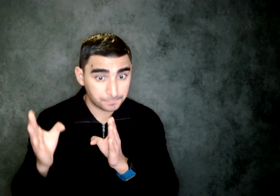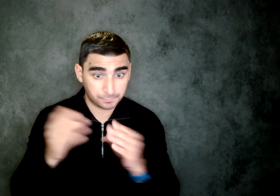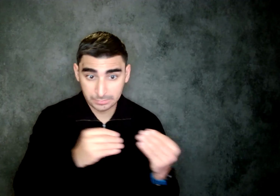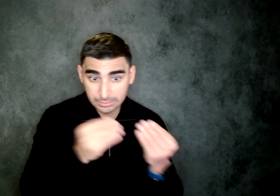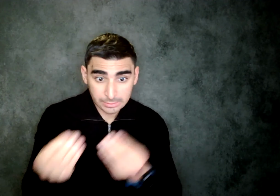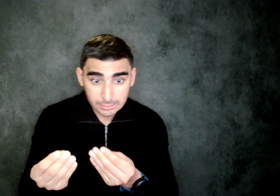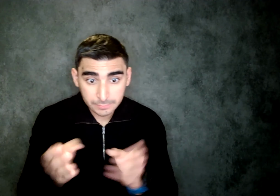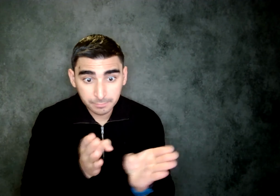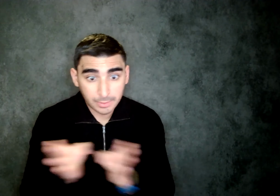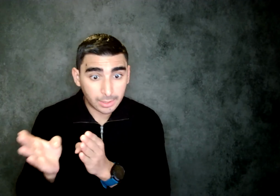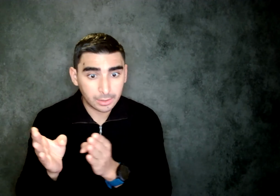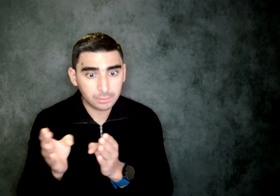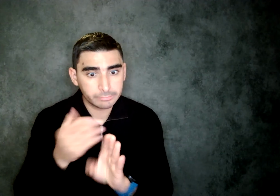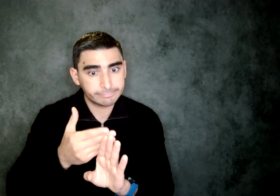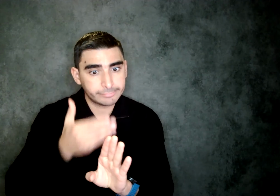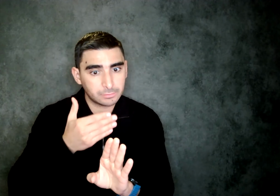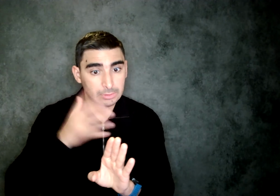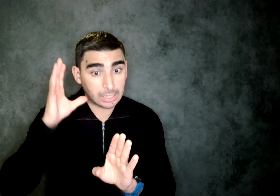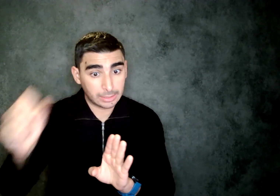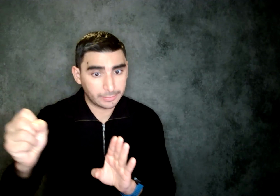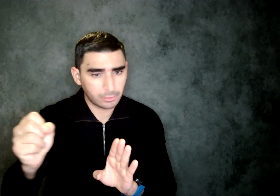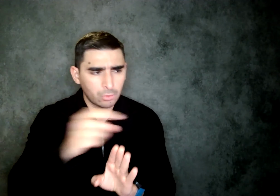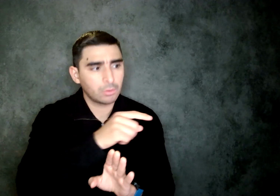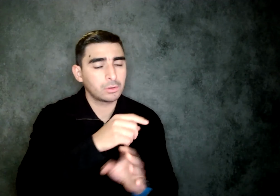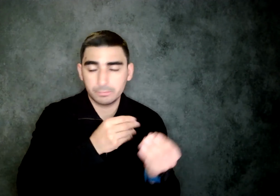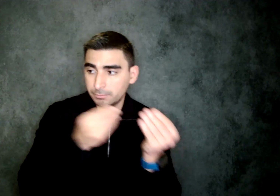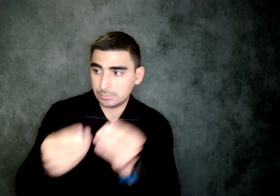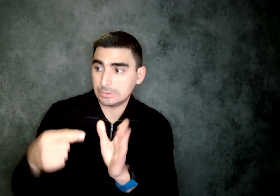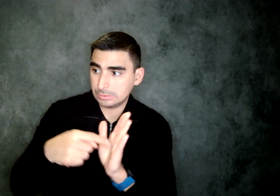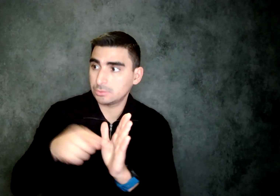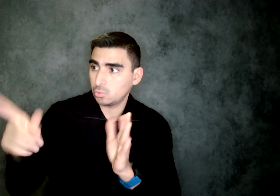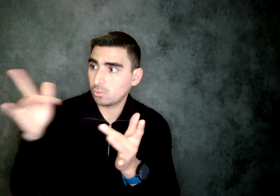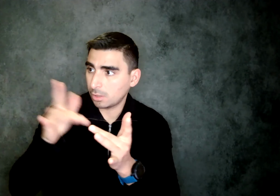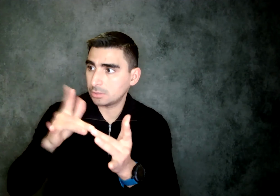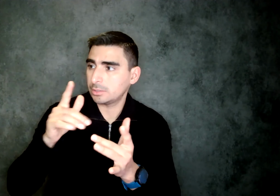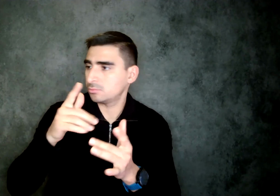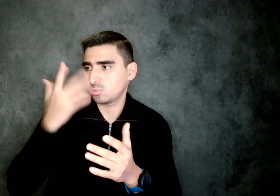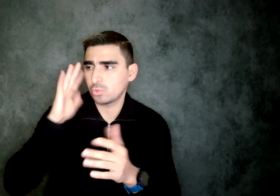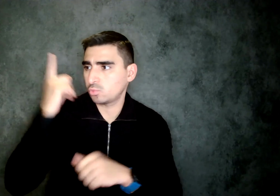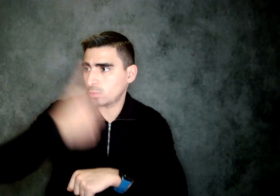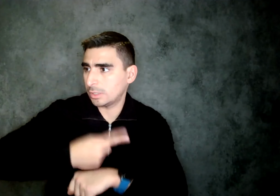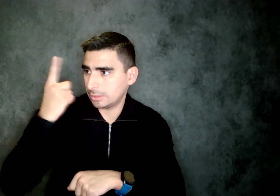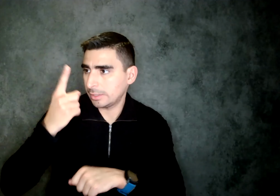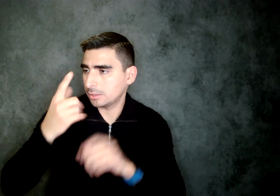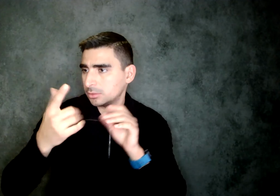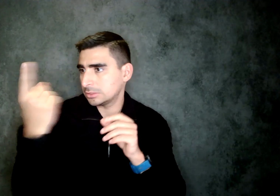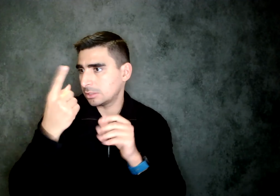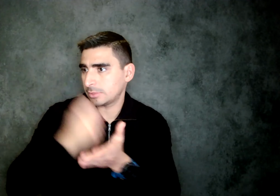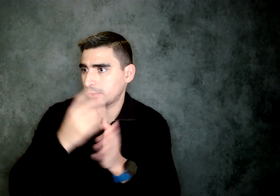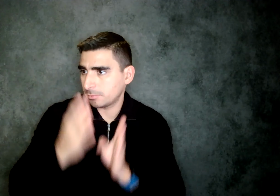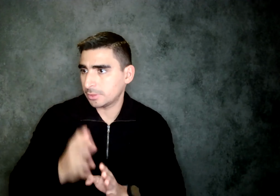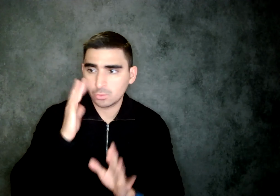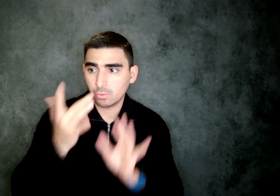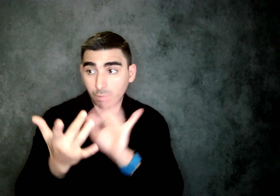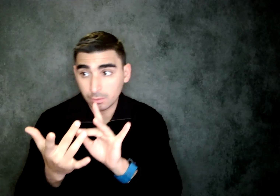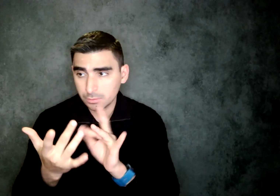plan when they're, before they leave, like you're going to get connected with this therapist within 24 hours and you're going to be seen by this therapist within a